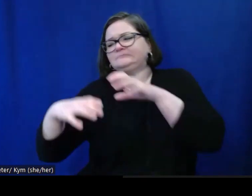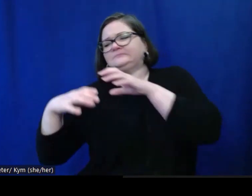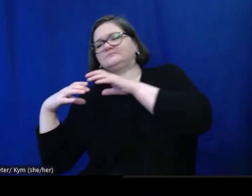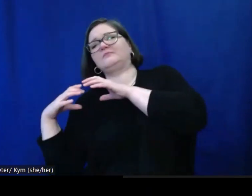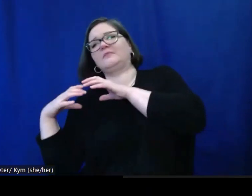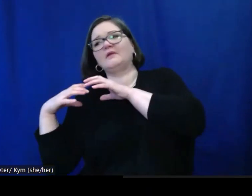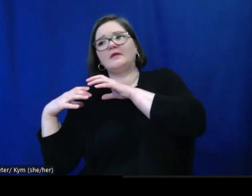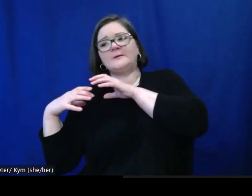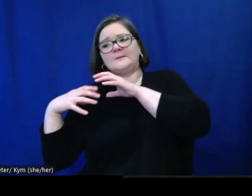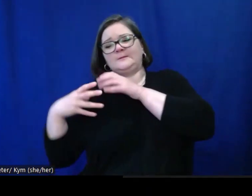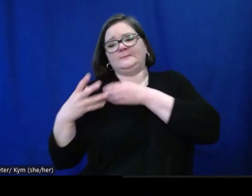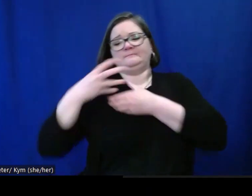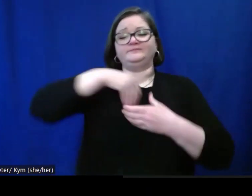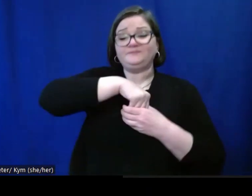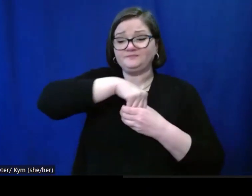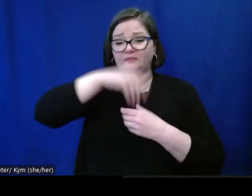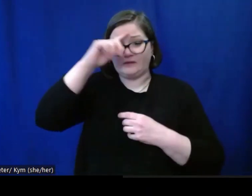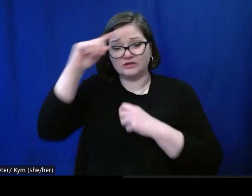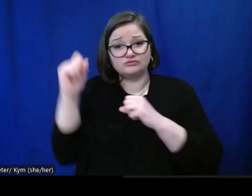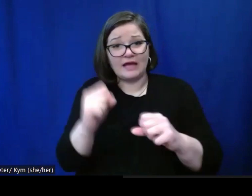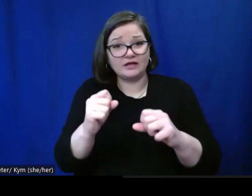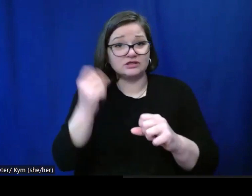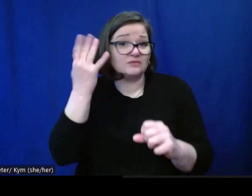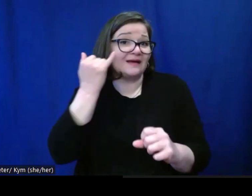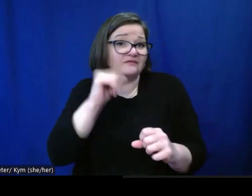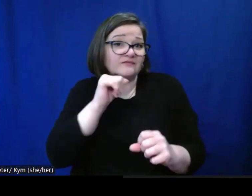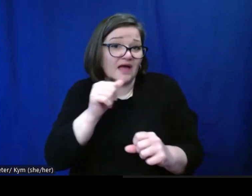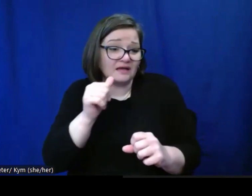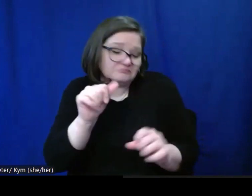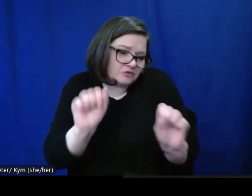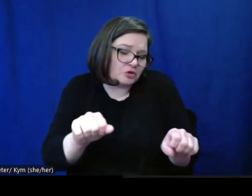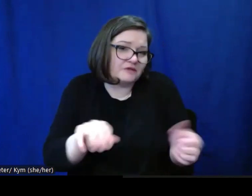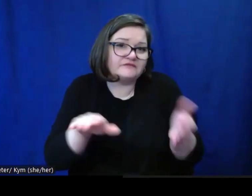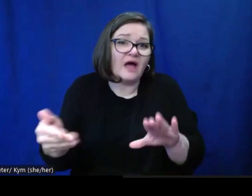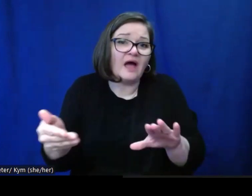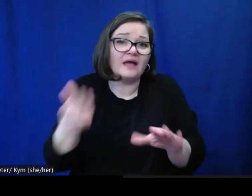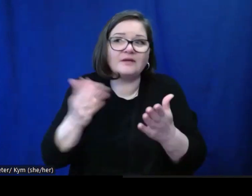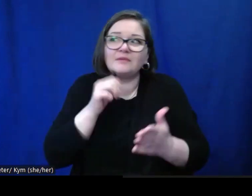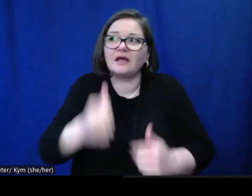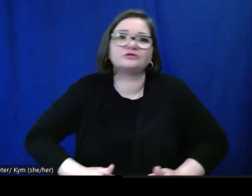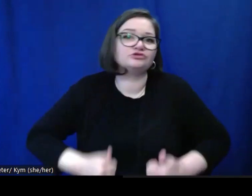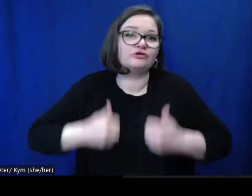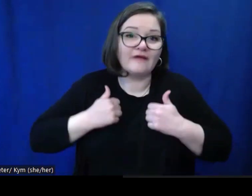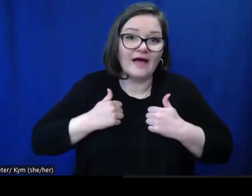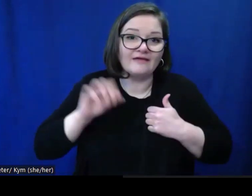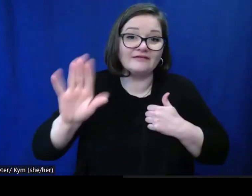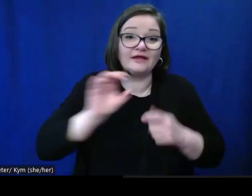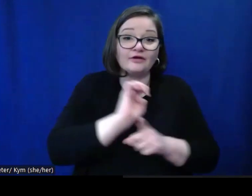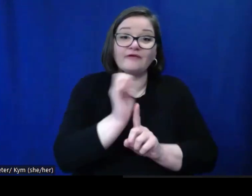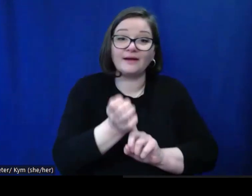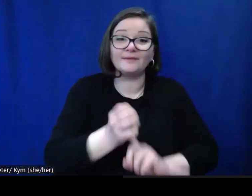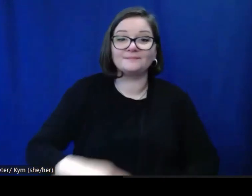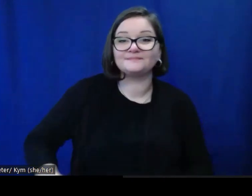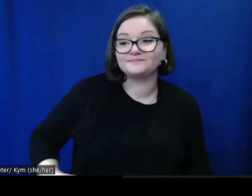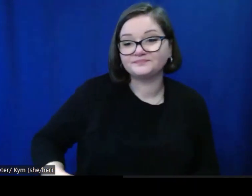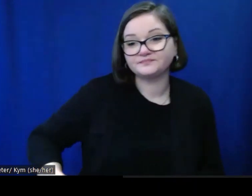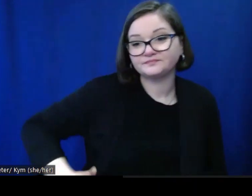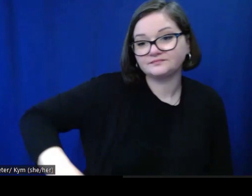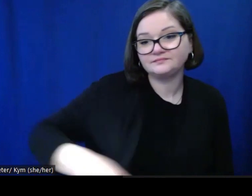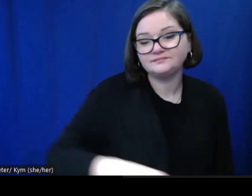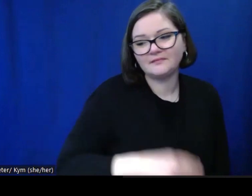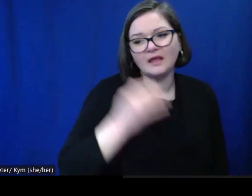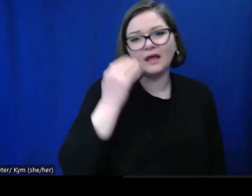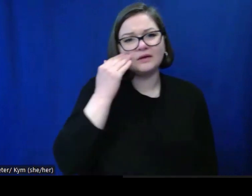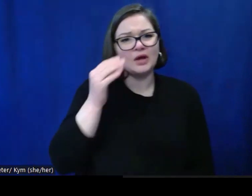they didn't, they could have died. They could have not been surviving in the environment that they were in. I know that sounds